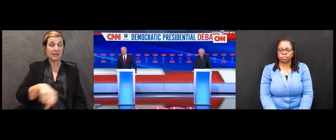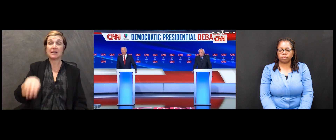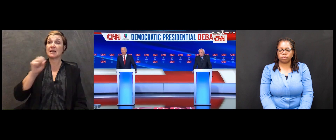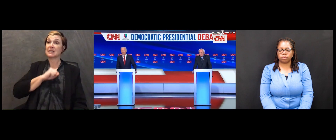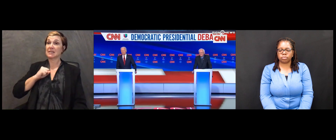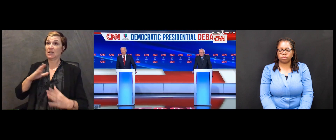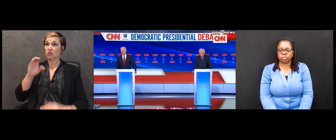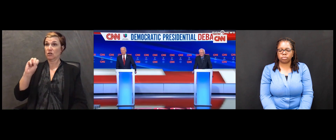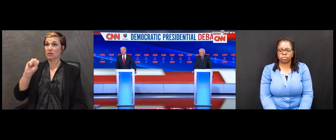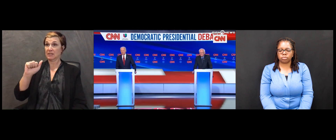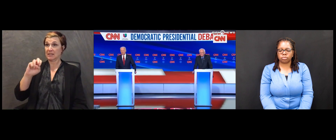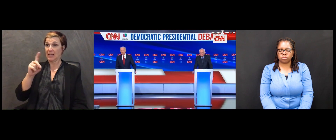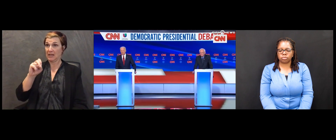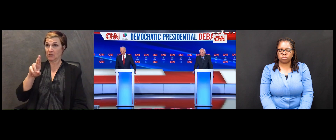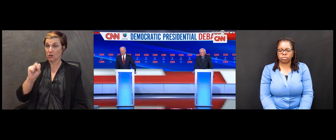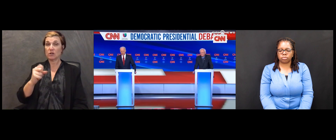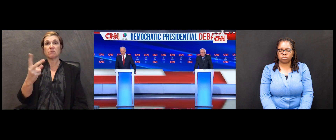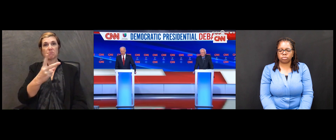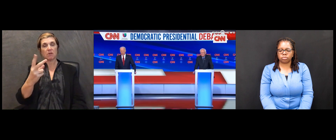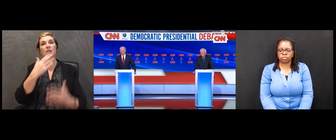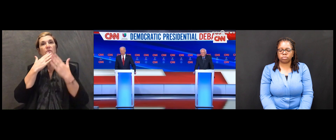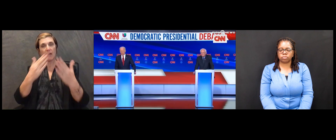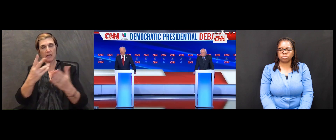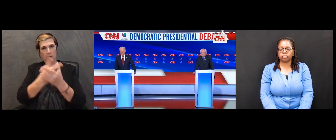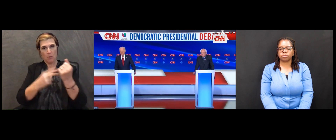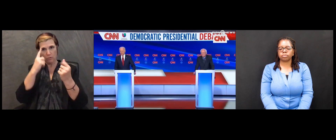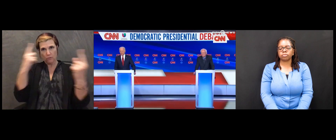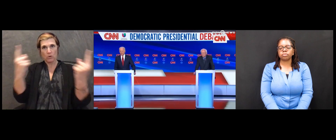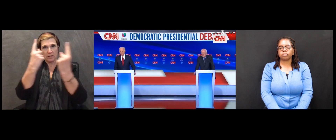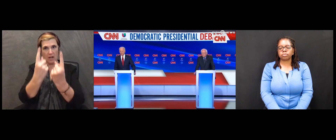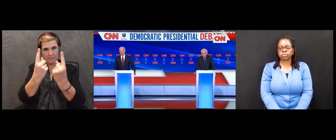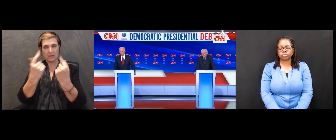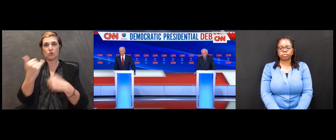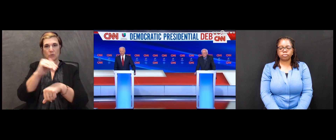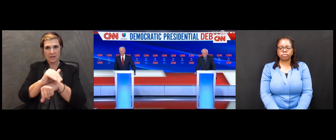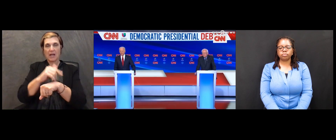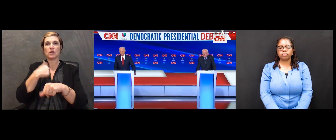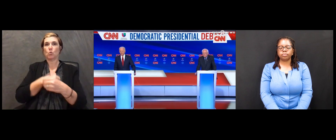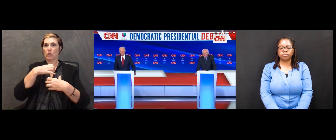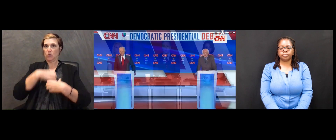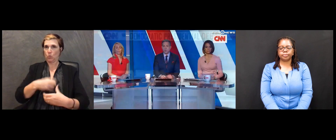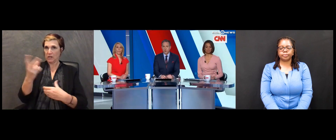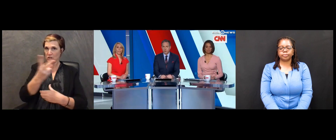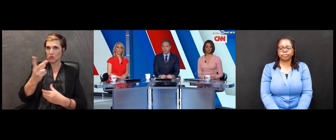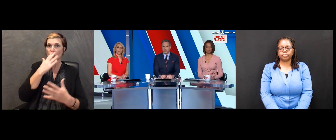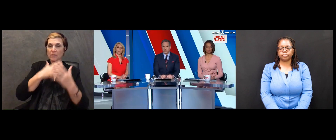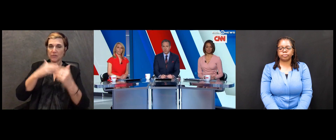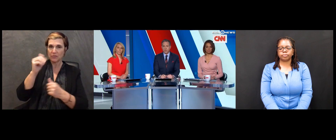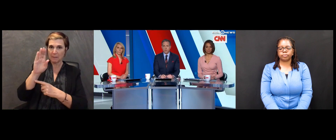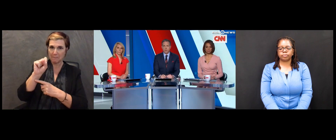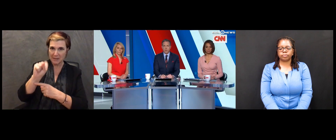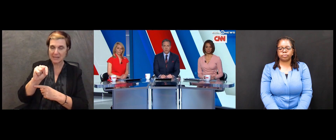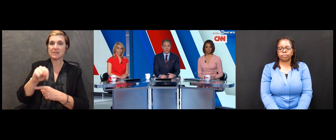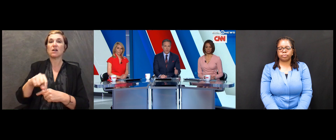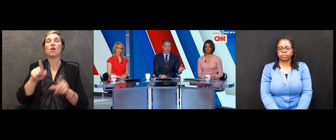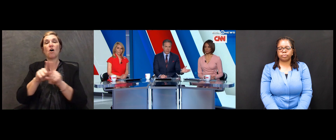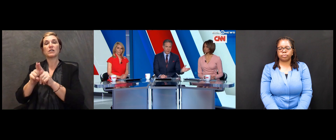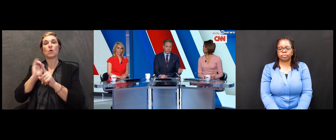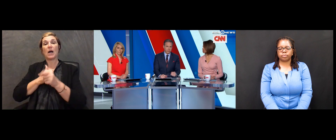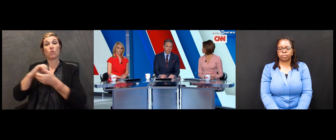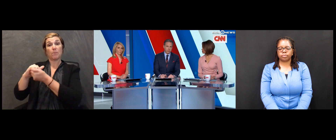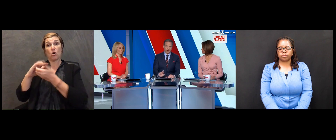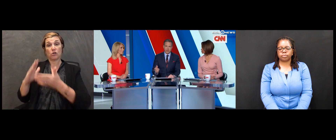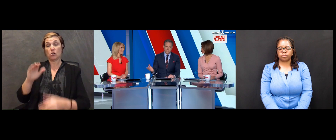under these challenging and trying circumstances. We wish both of you the best. Our thanks as well to our partners at Univision. For